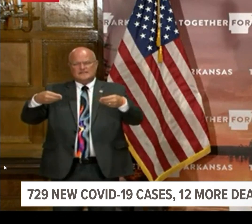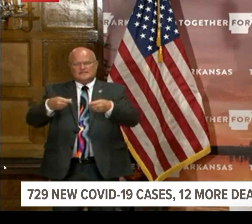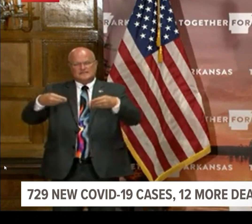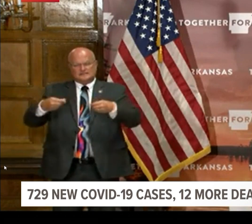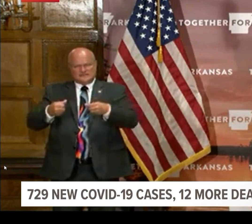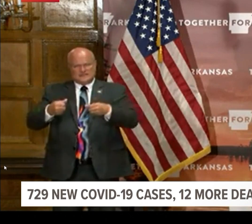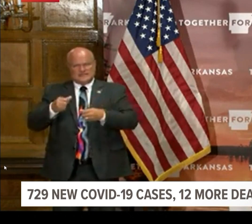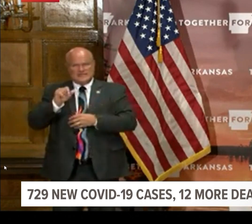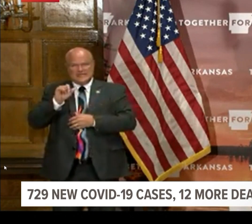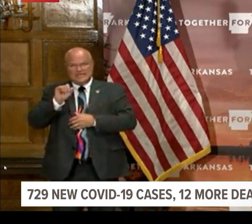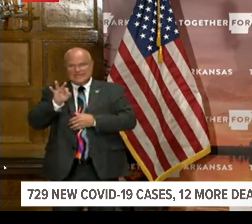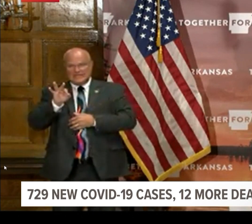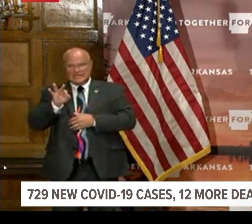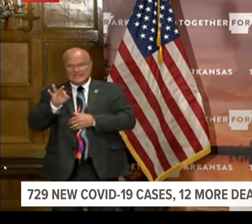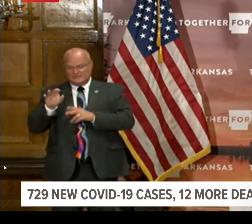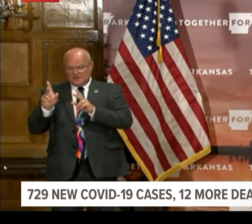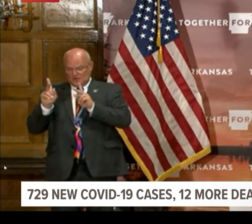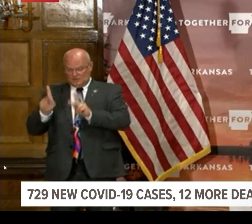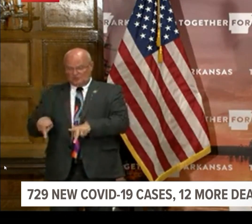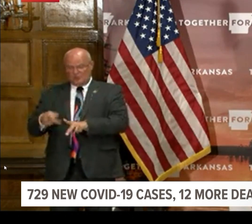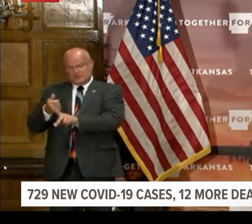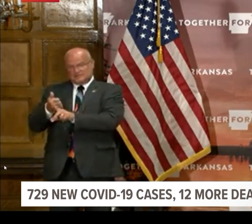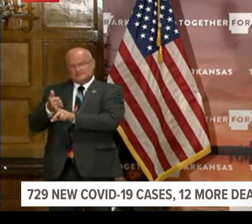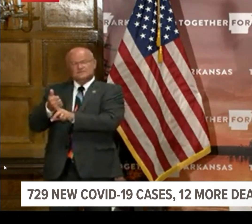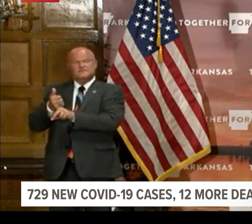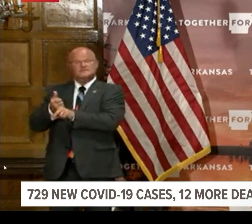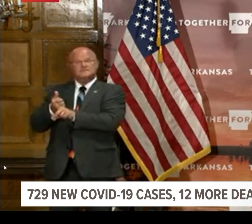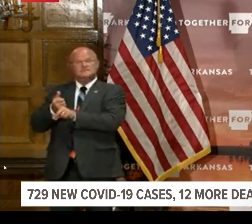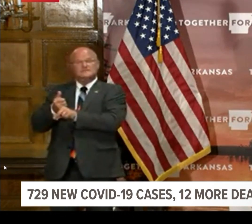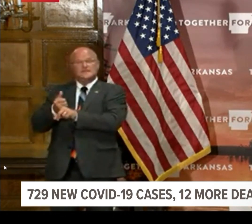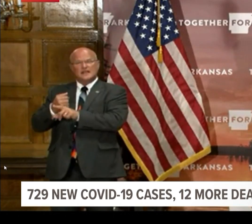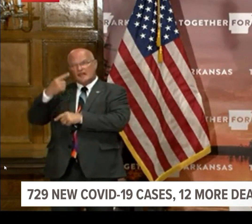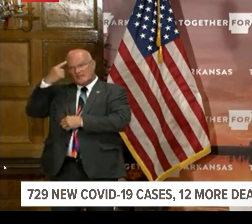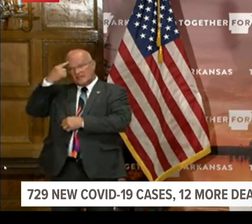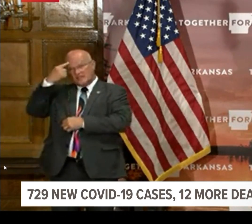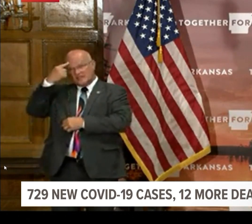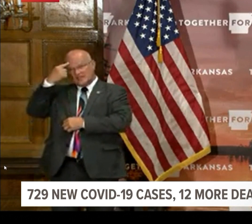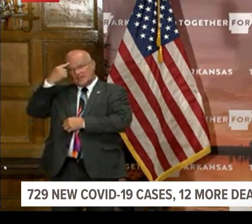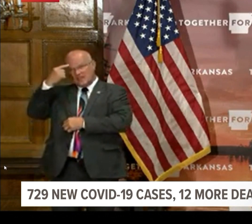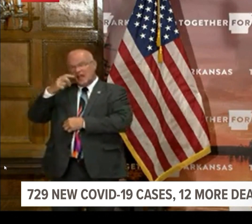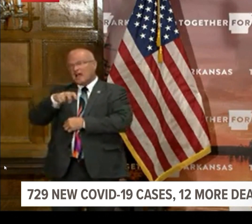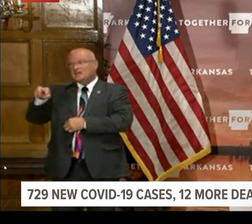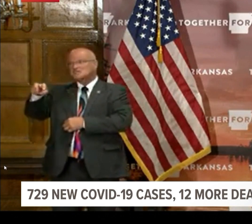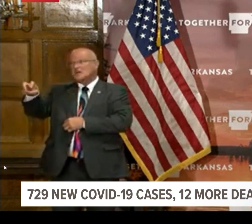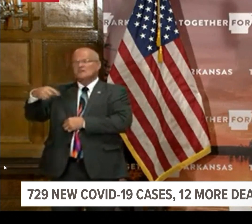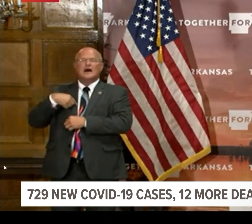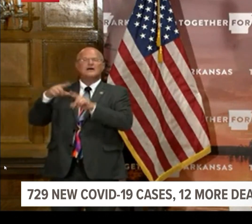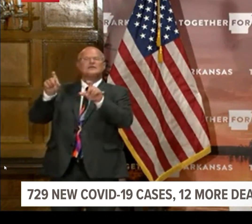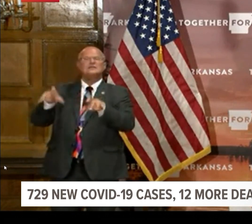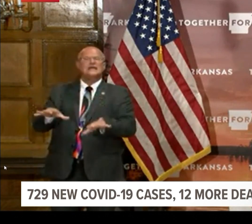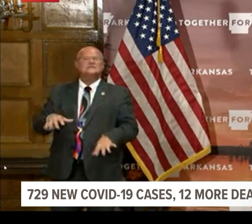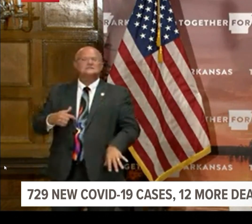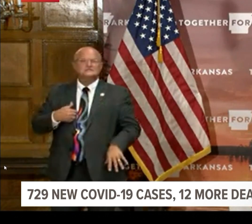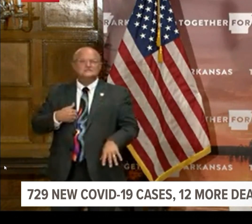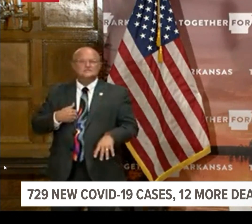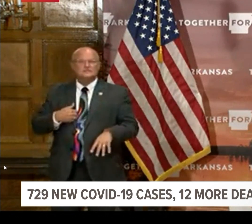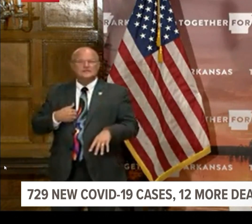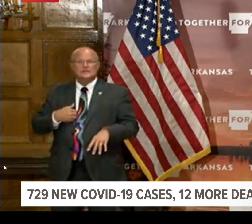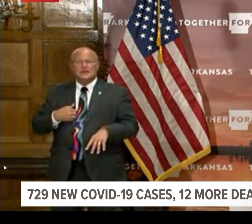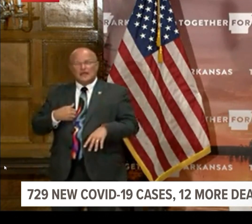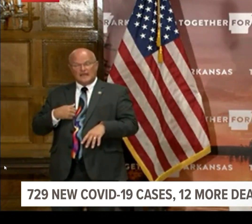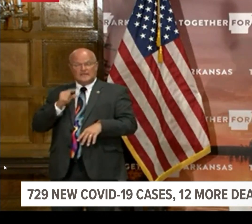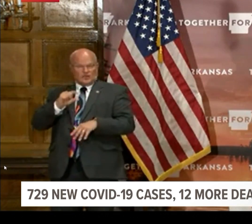If you know, a person thinks, well, I travel, I think I'll get a test, and